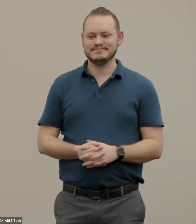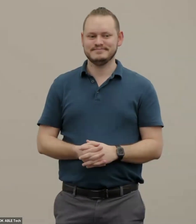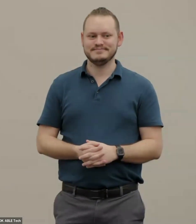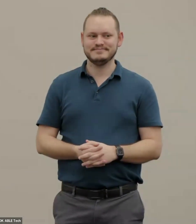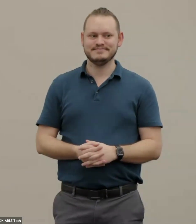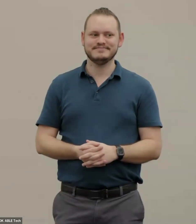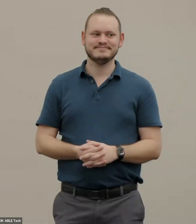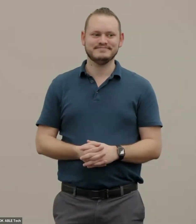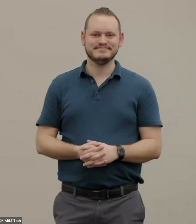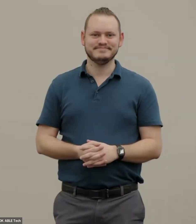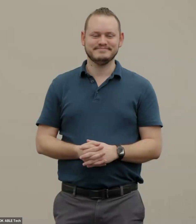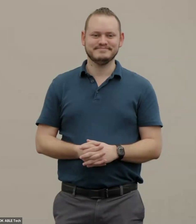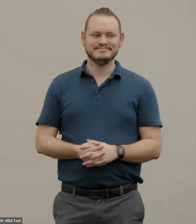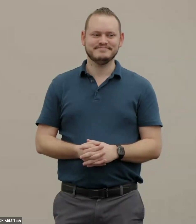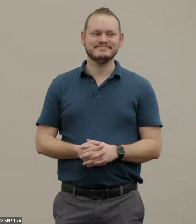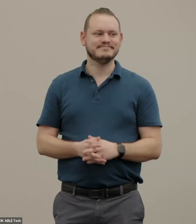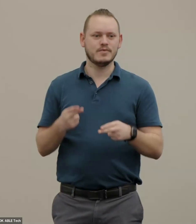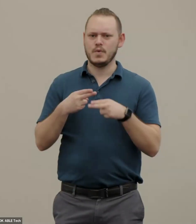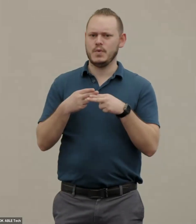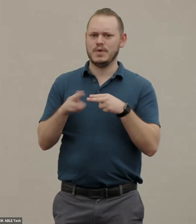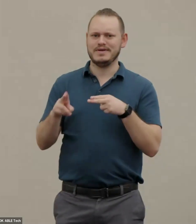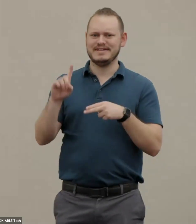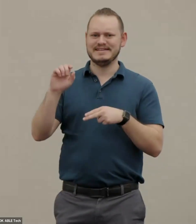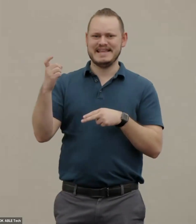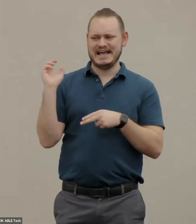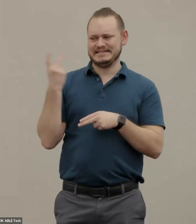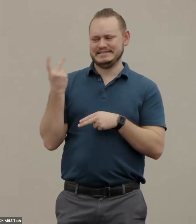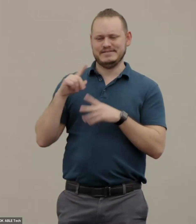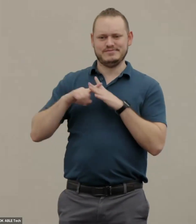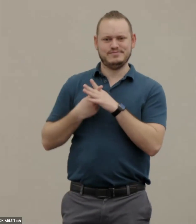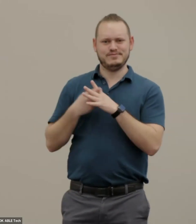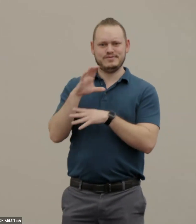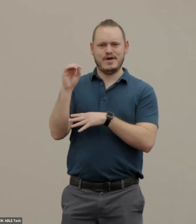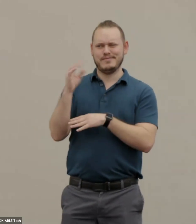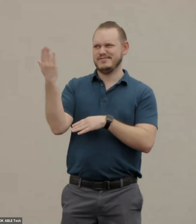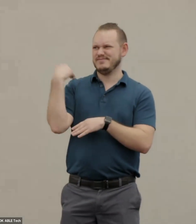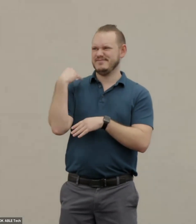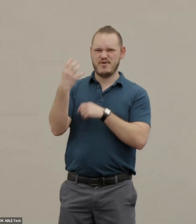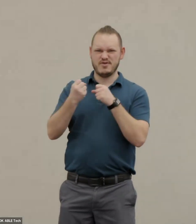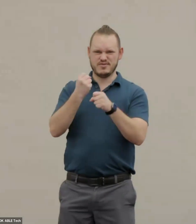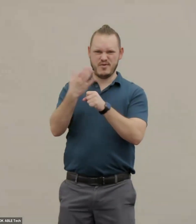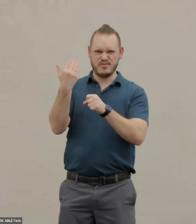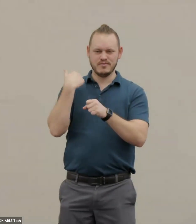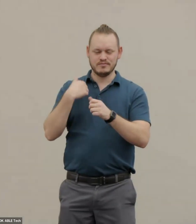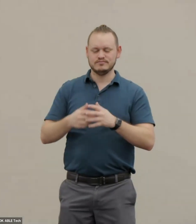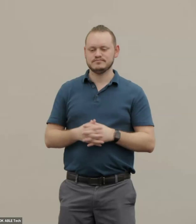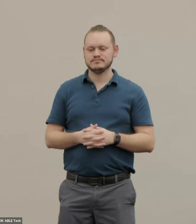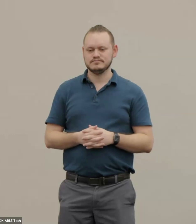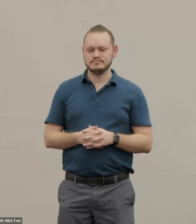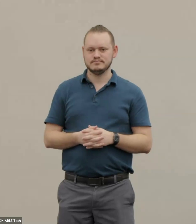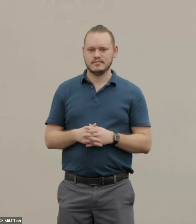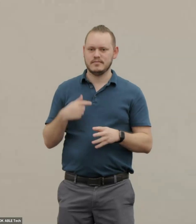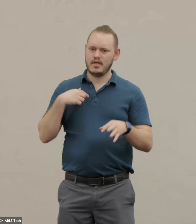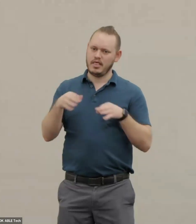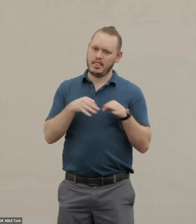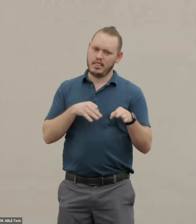Super quickly, Dax and I started our company about 4 years ago now. And it was, I'm not going to bore